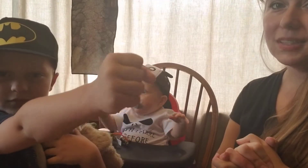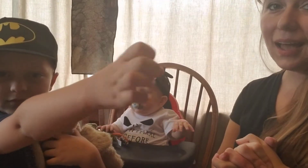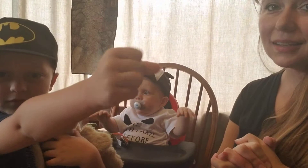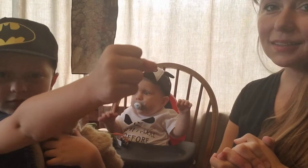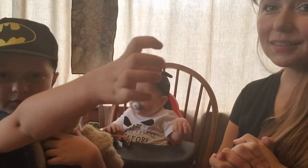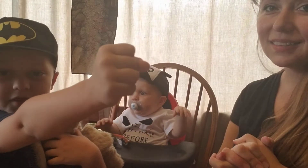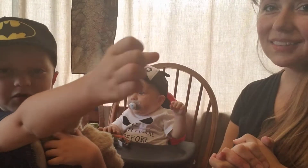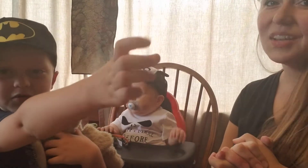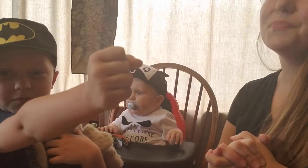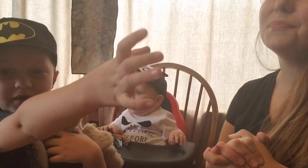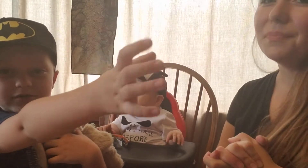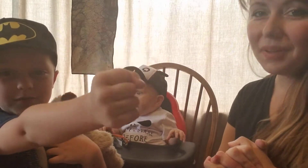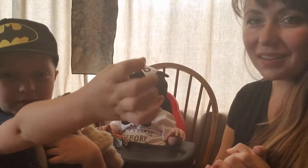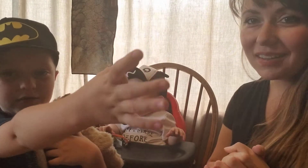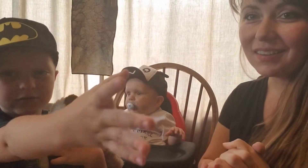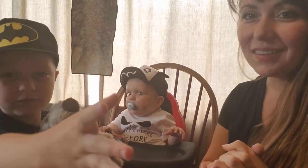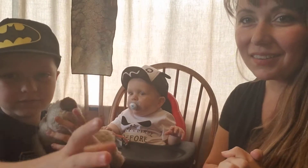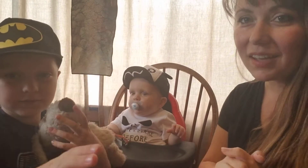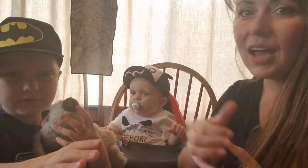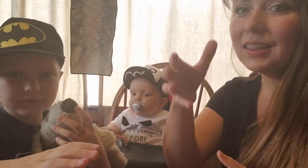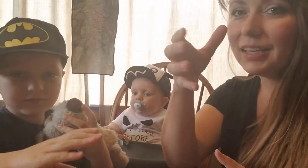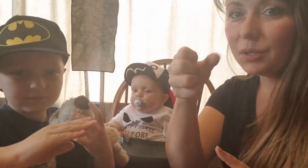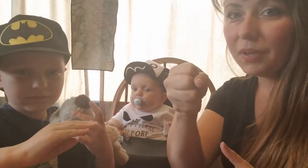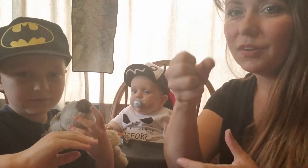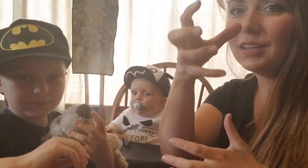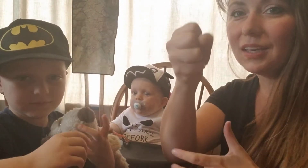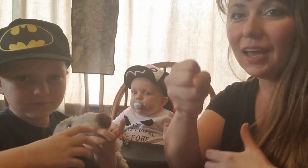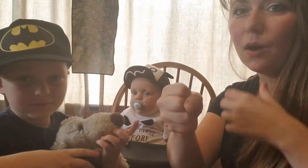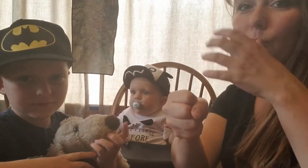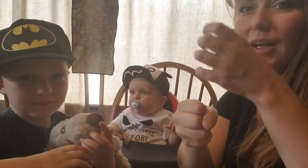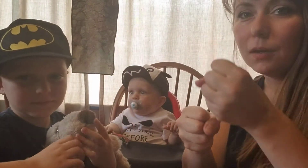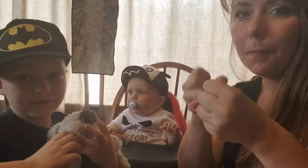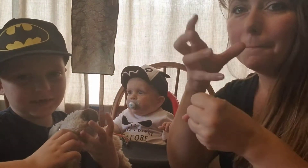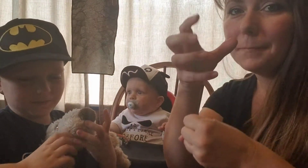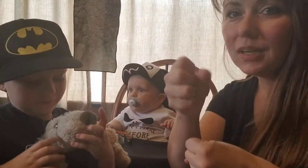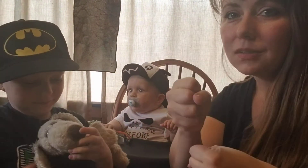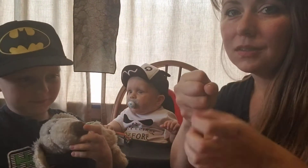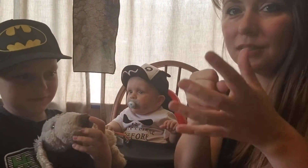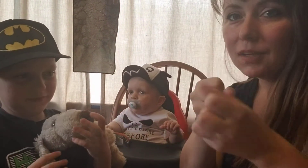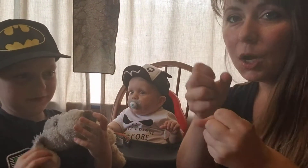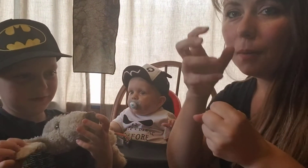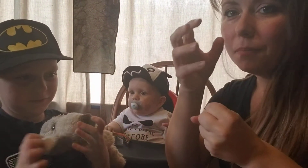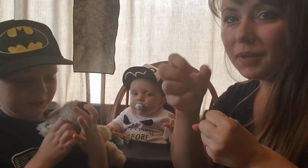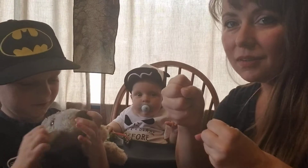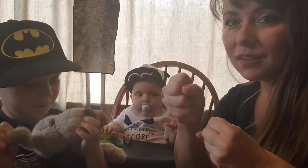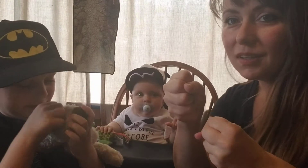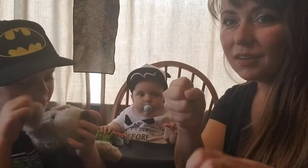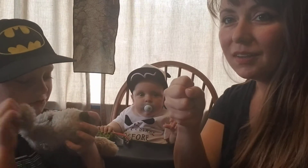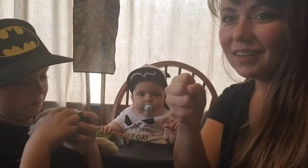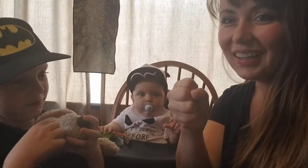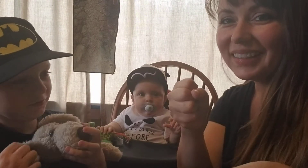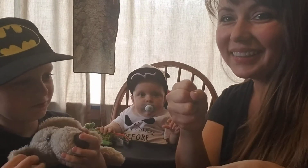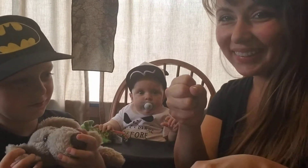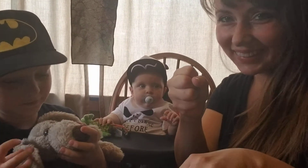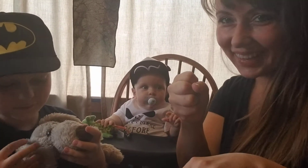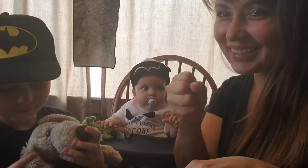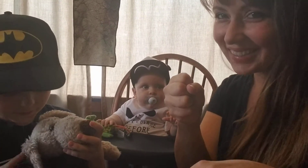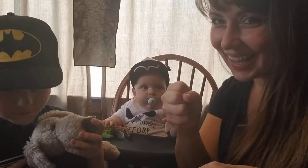that? Milk. Milk. Milk. Like you're milking a cow, right? Yeah. Milk. Milk. Milk. Milk. Exactly.